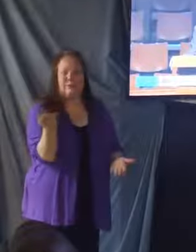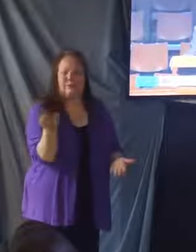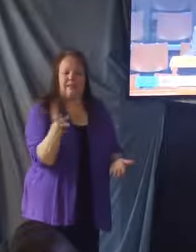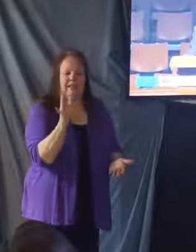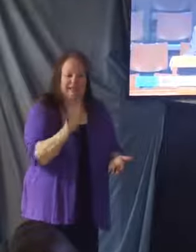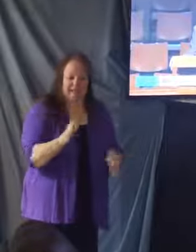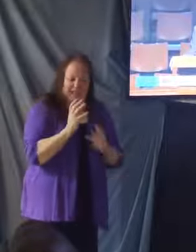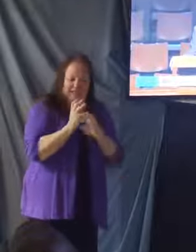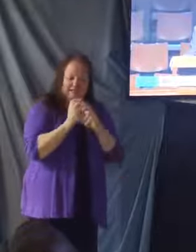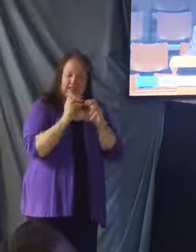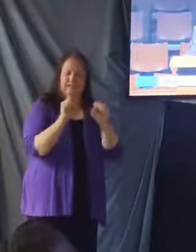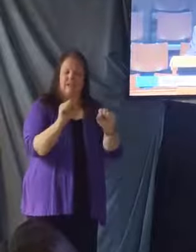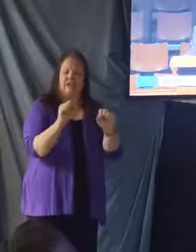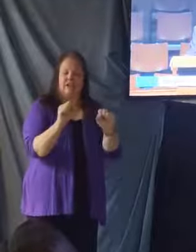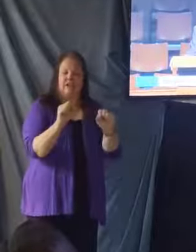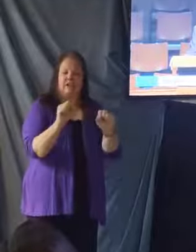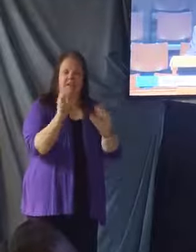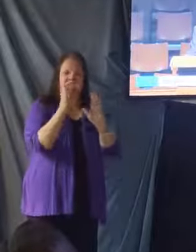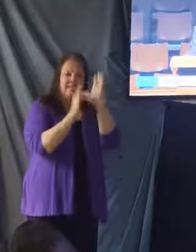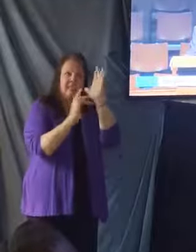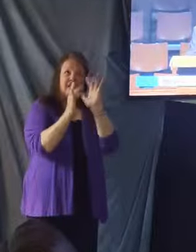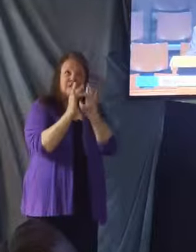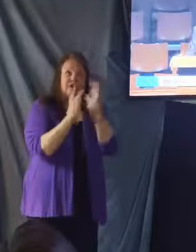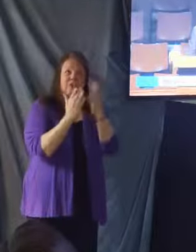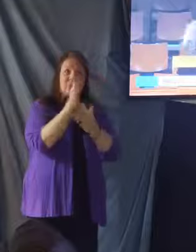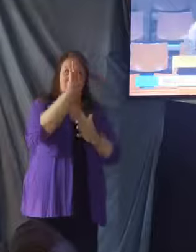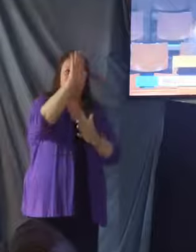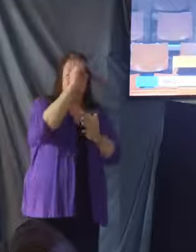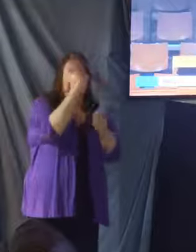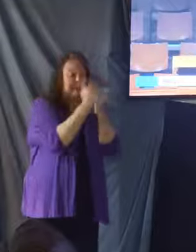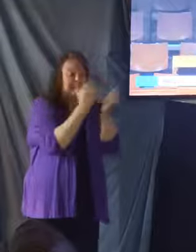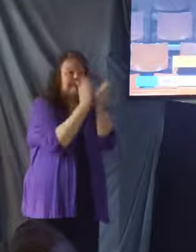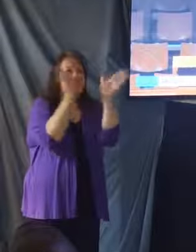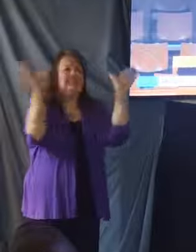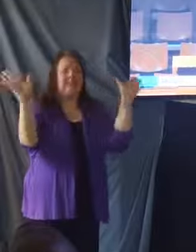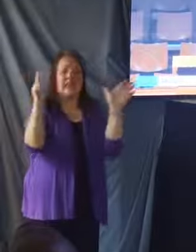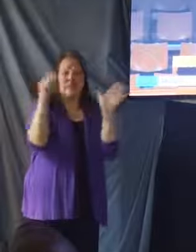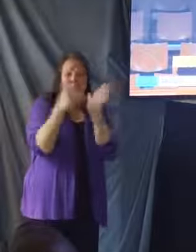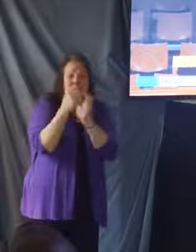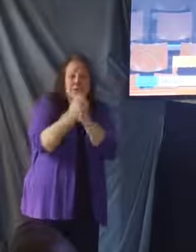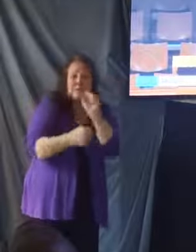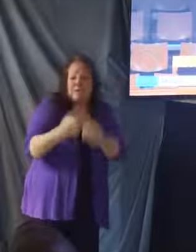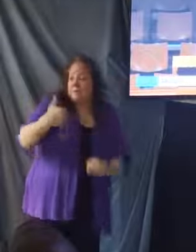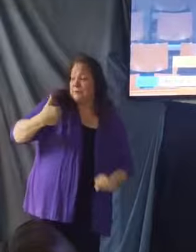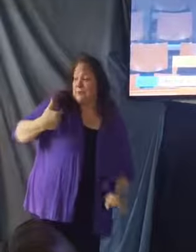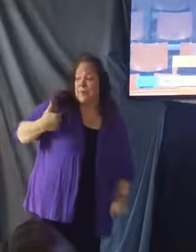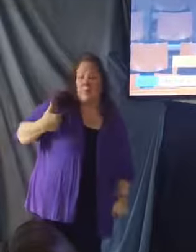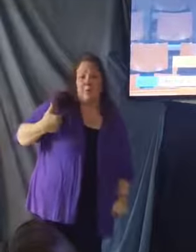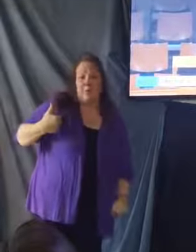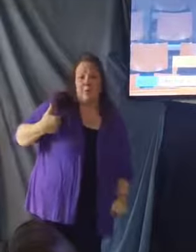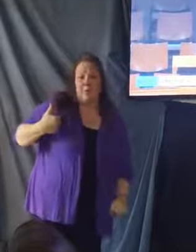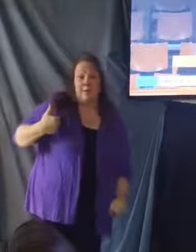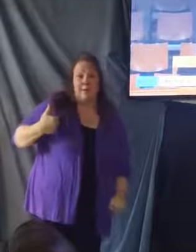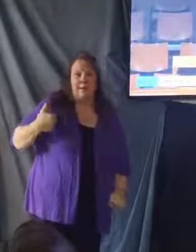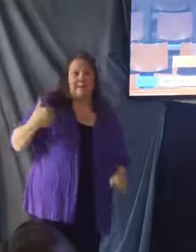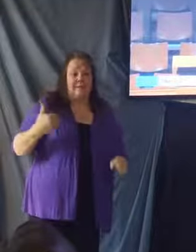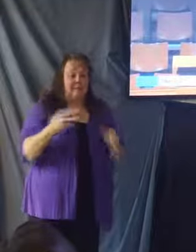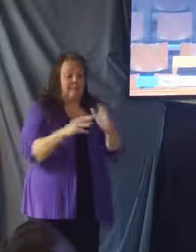That salvation that Christ provided by His death 2,000 years ago on the cross, sealed with His